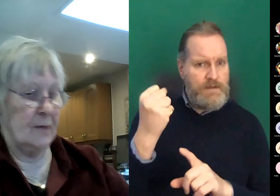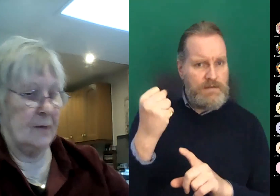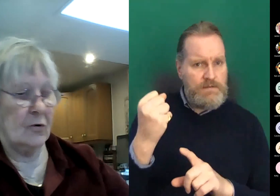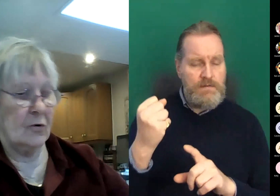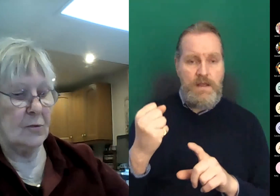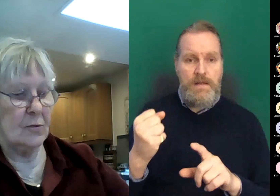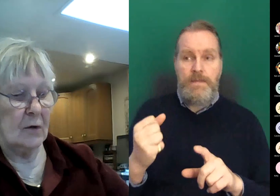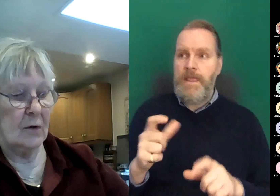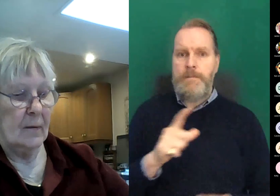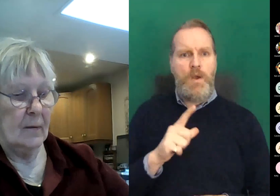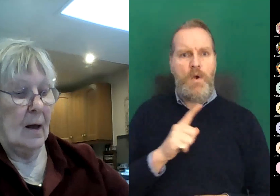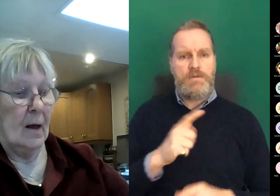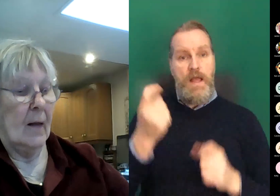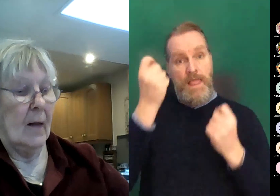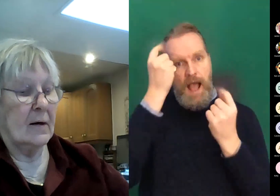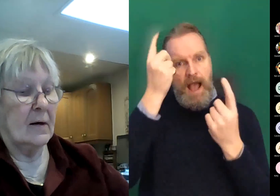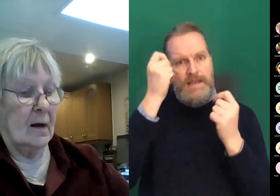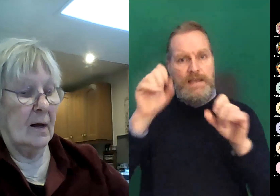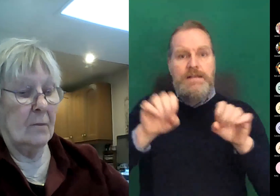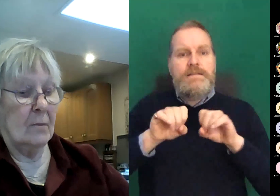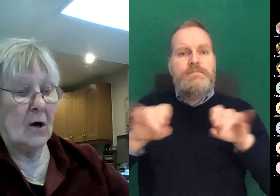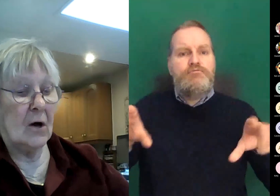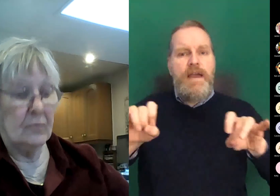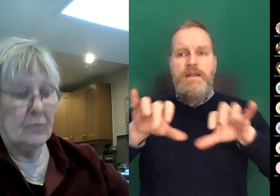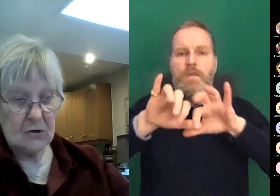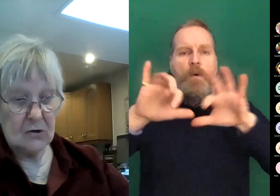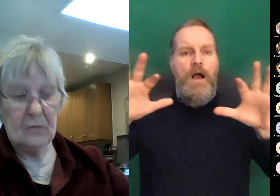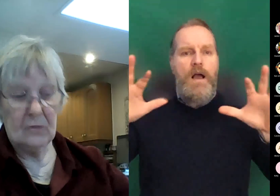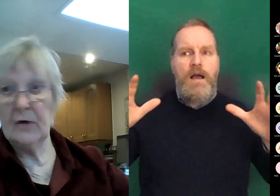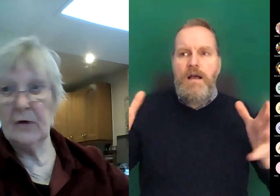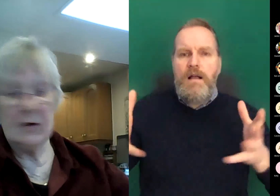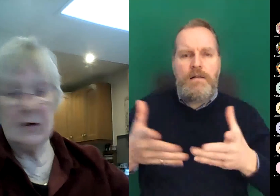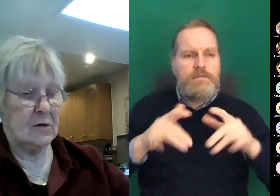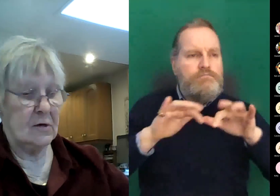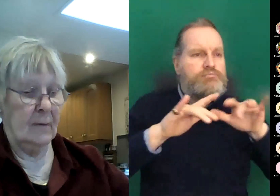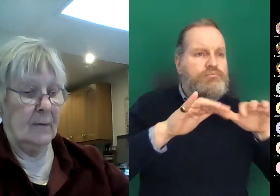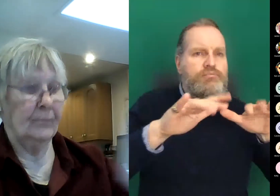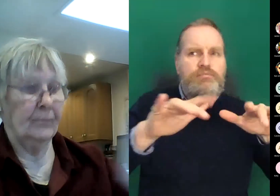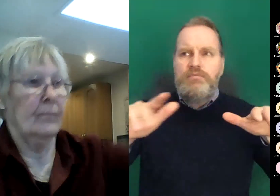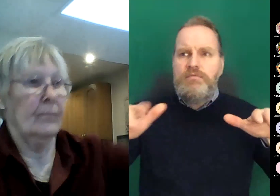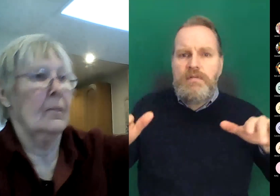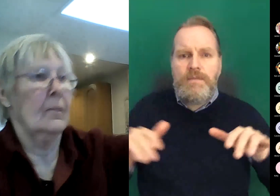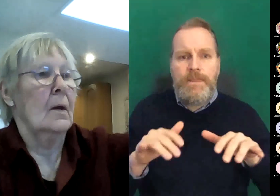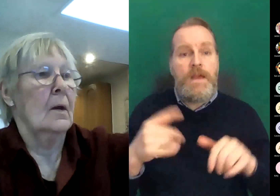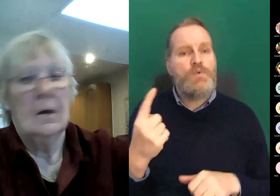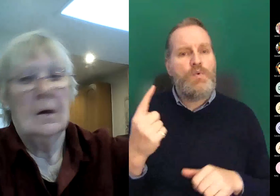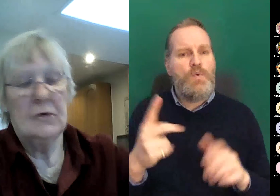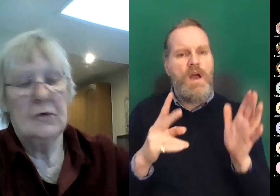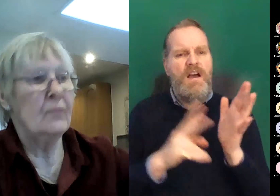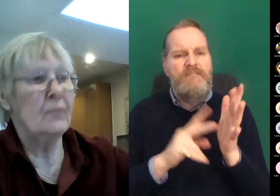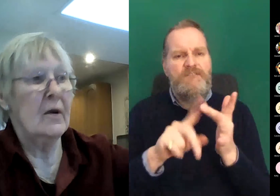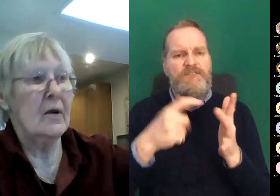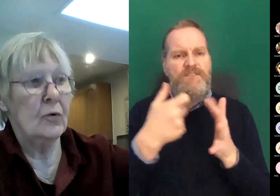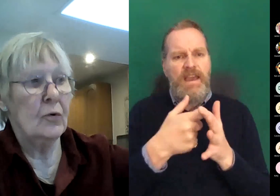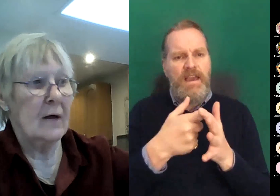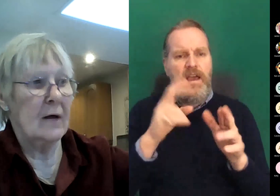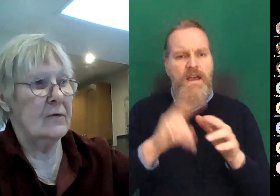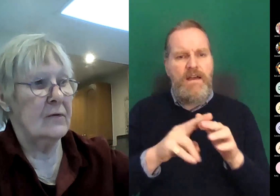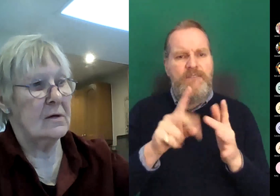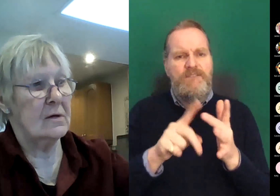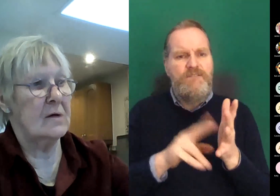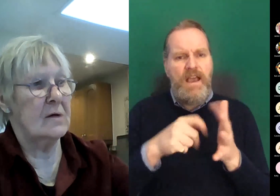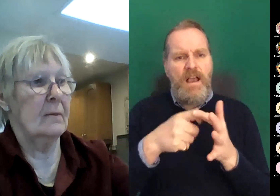social concept across the world, and it owed much to Vic Finkelstein, who was a very